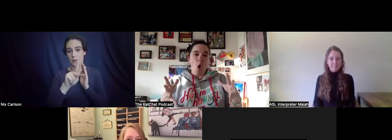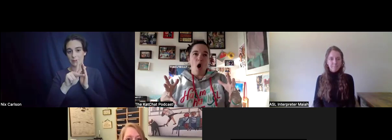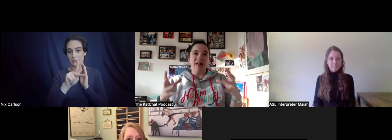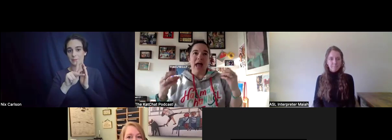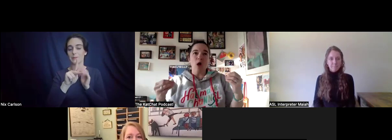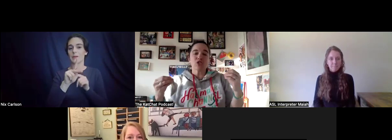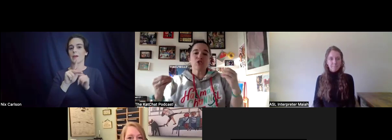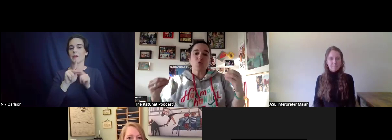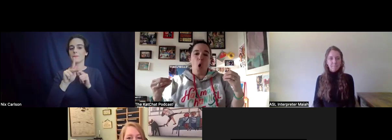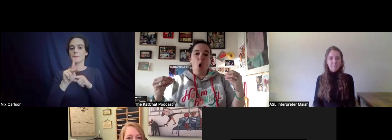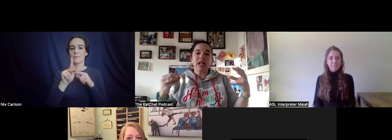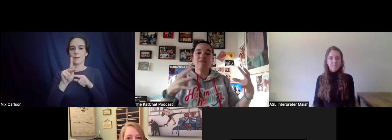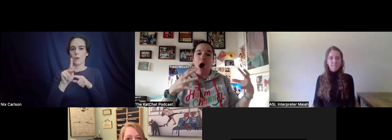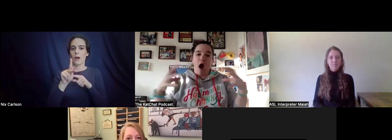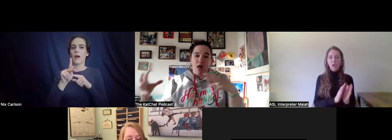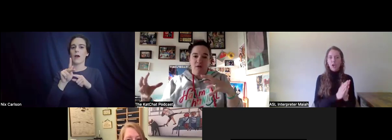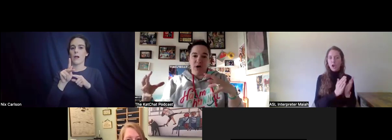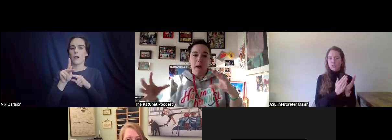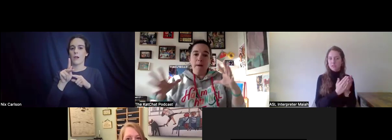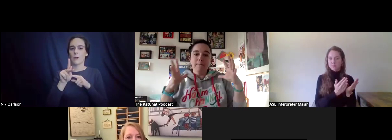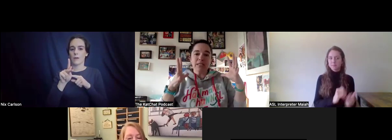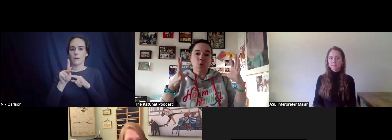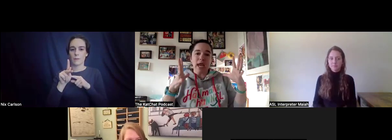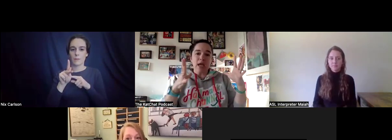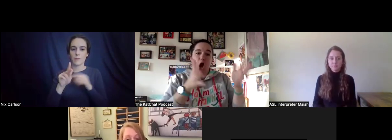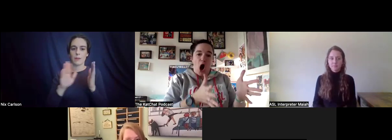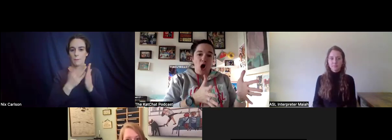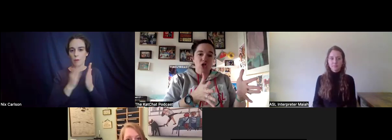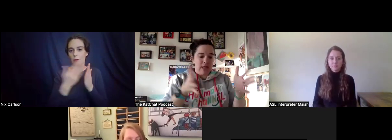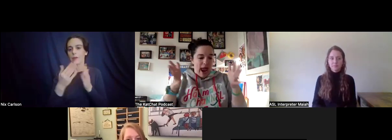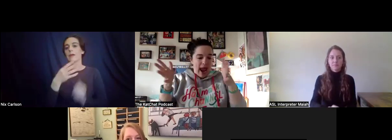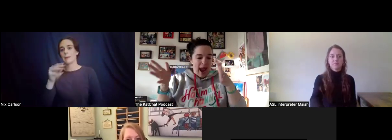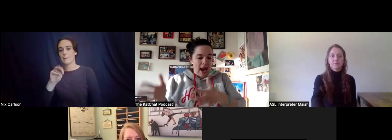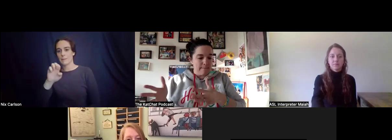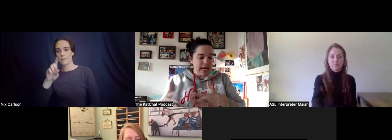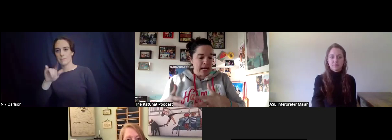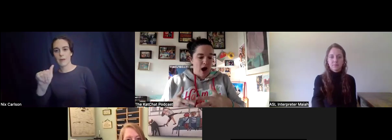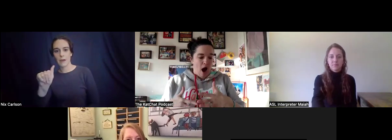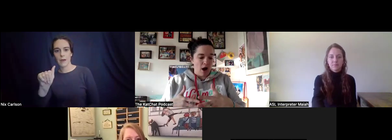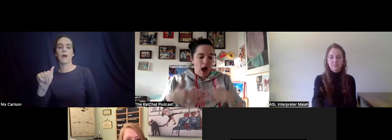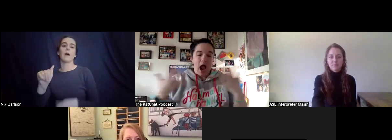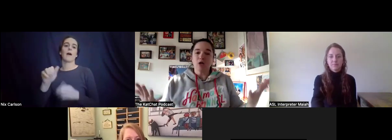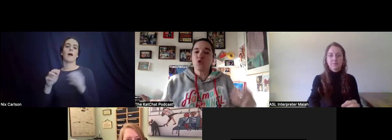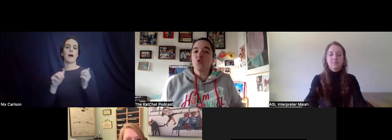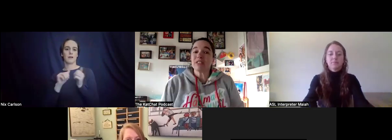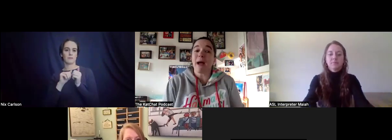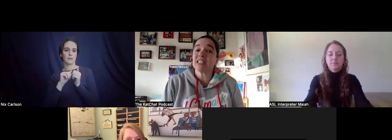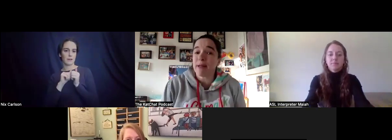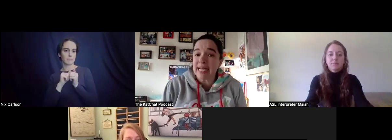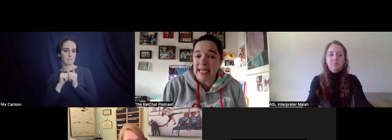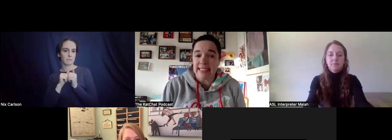your role and how did your role evolve between cards and media